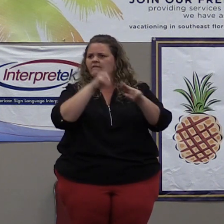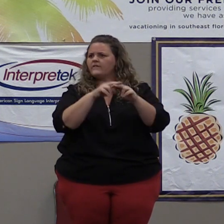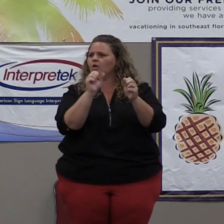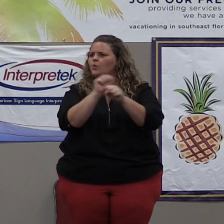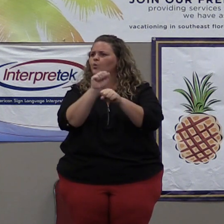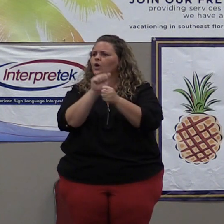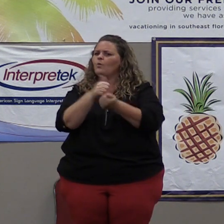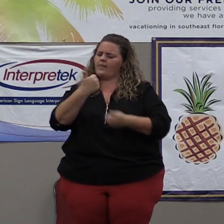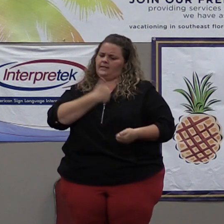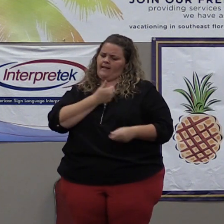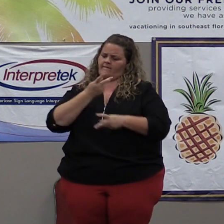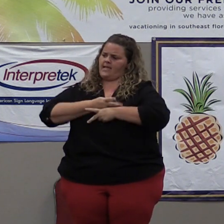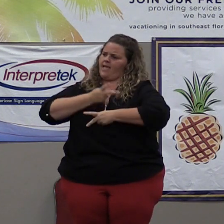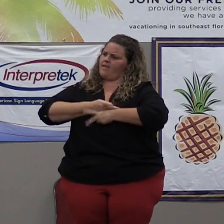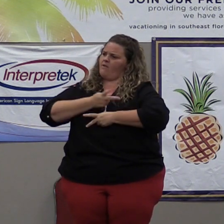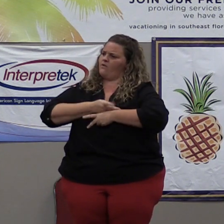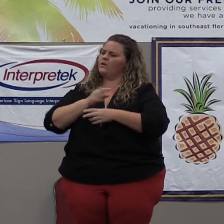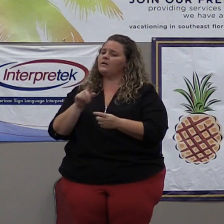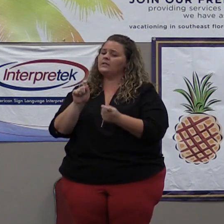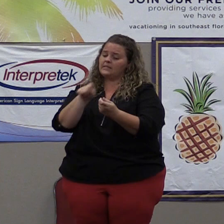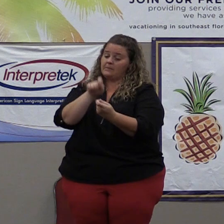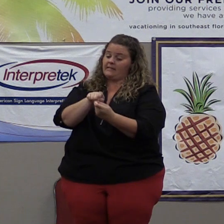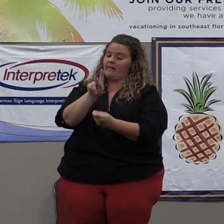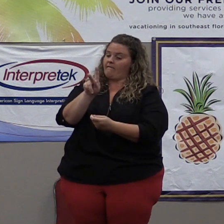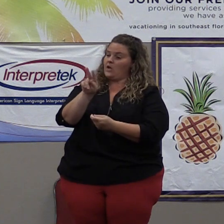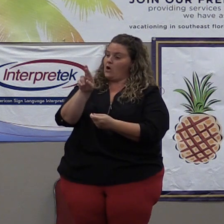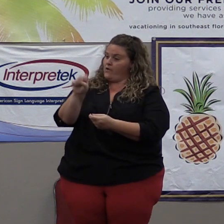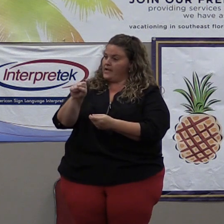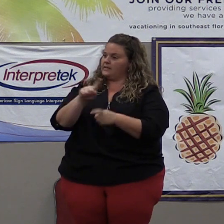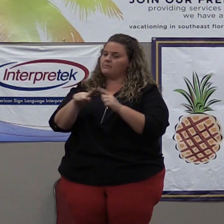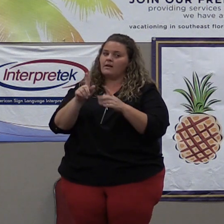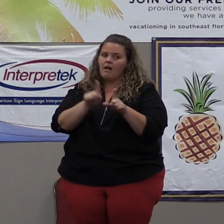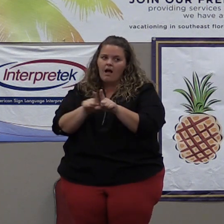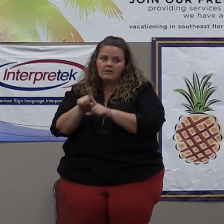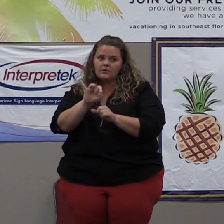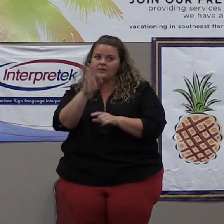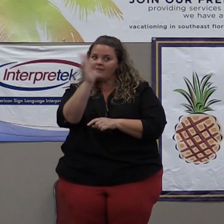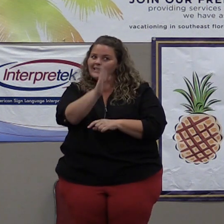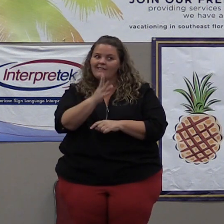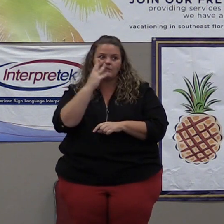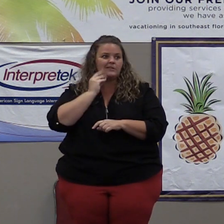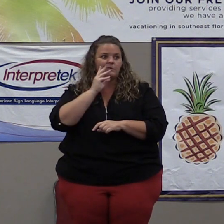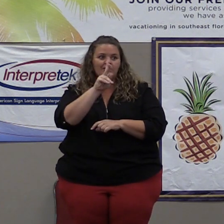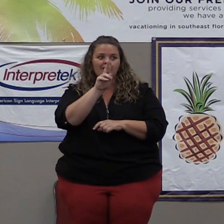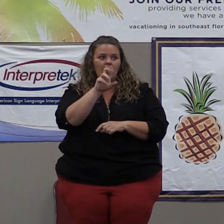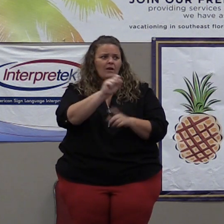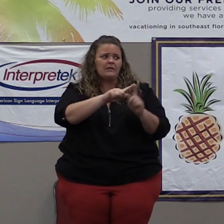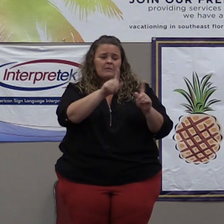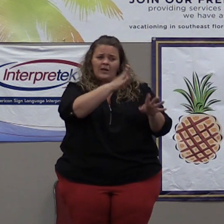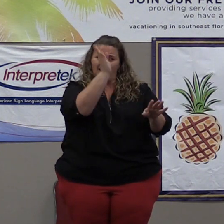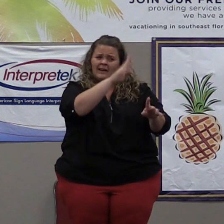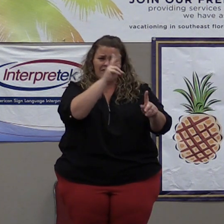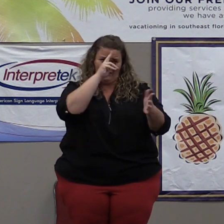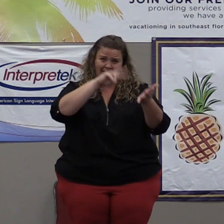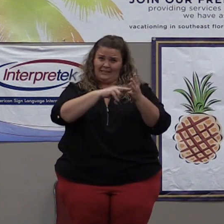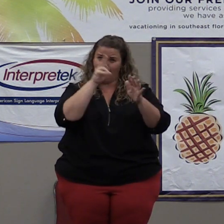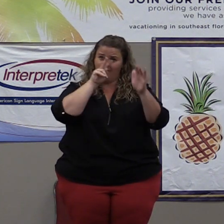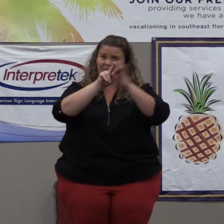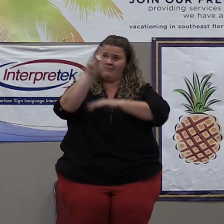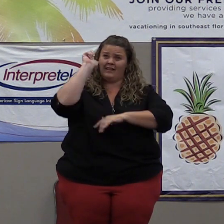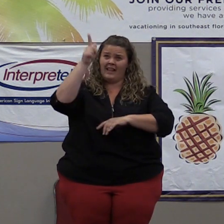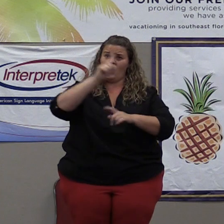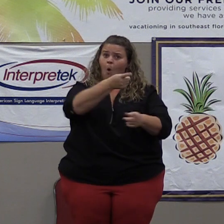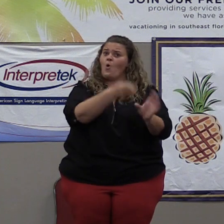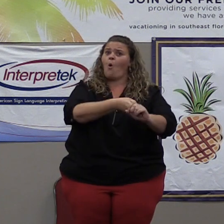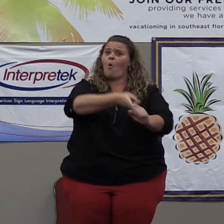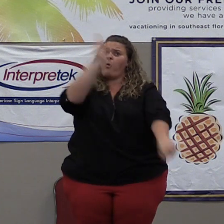on self-care specifically in VRS, but also if you've never done VRS, if you never intend to do VRS, if you've already